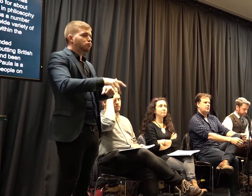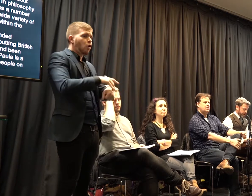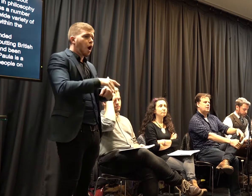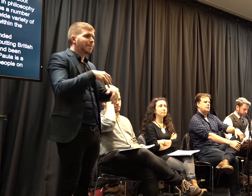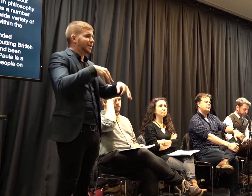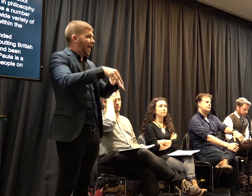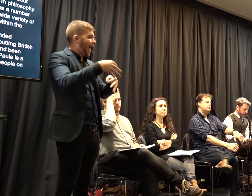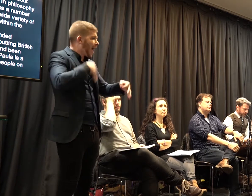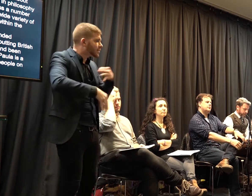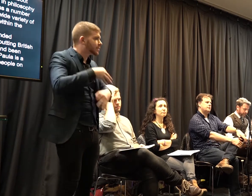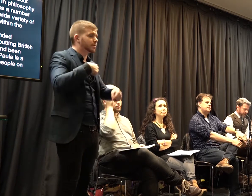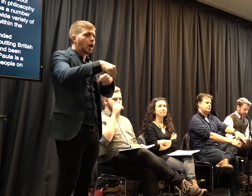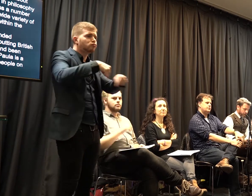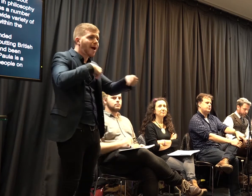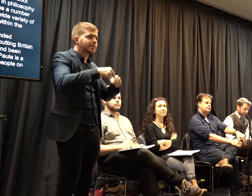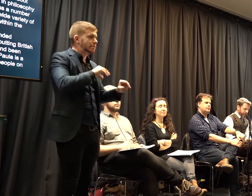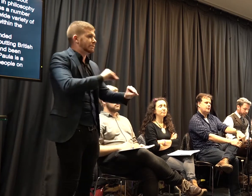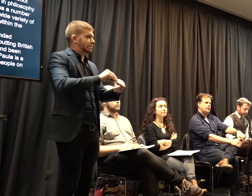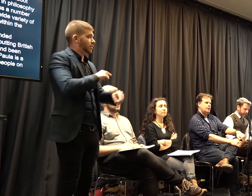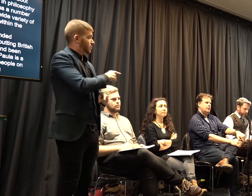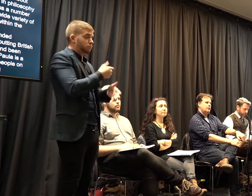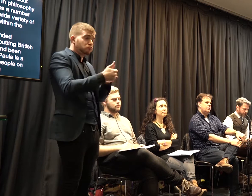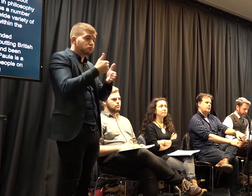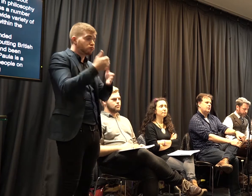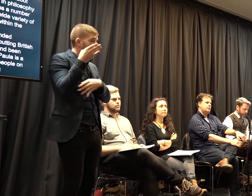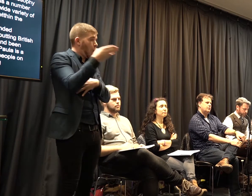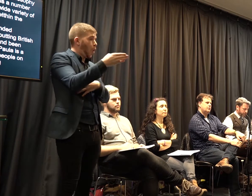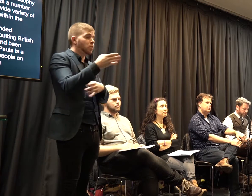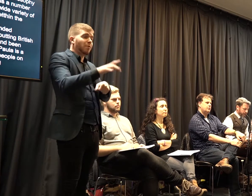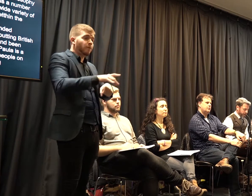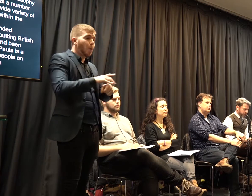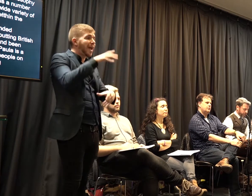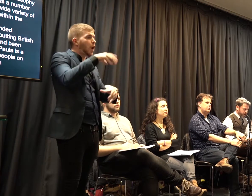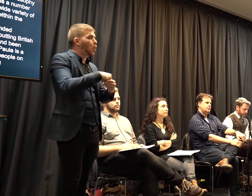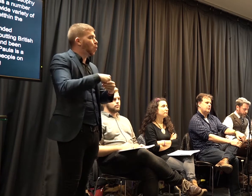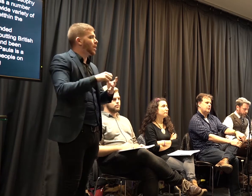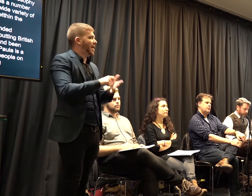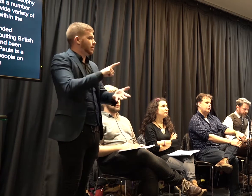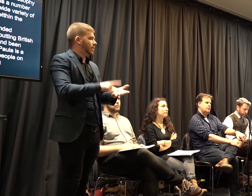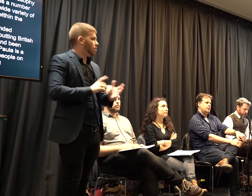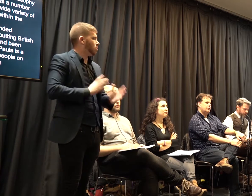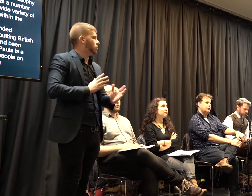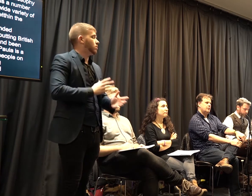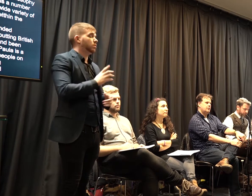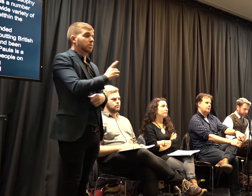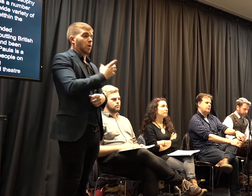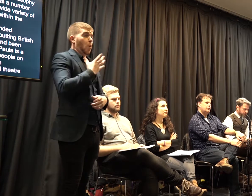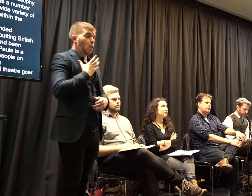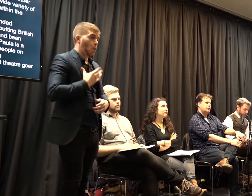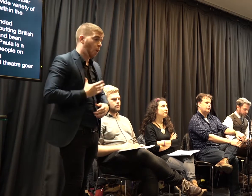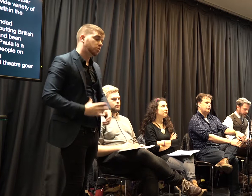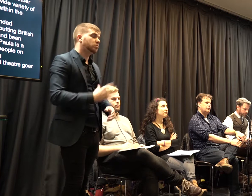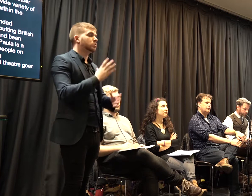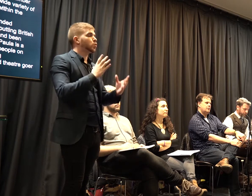for deaf people. She is an avid theatre goer and regularly attends performances that include British Sign Language. Her greatest wish is to improve deaf